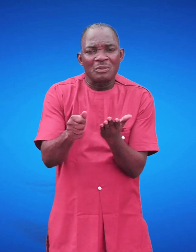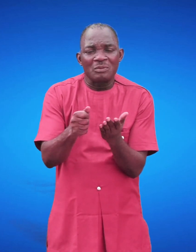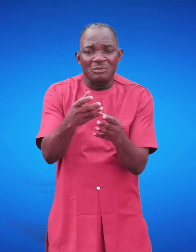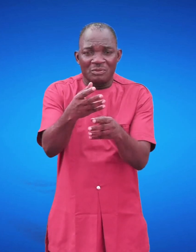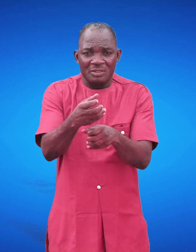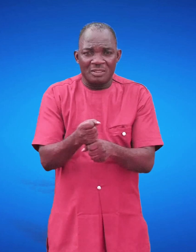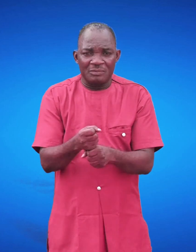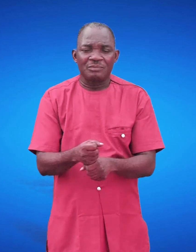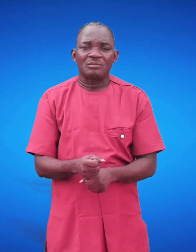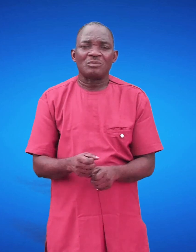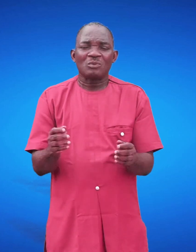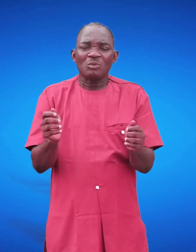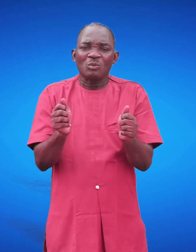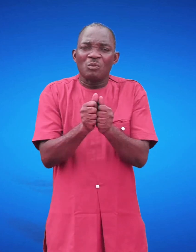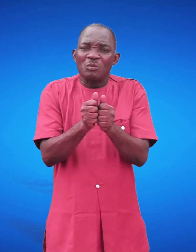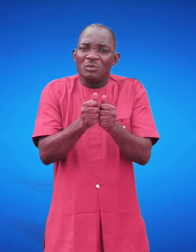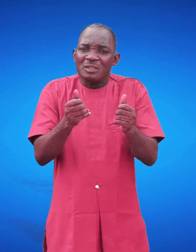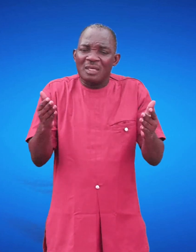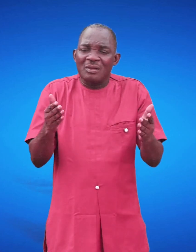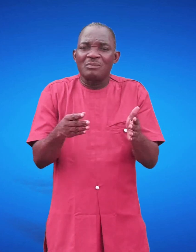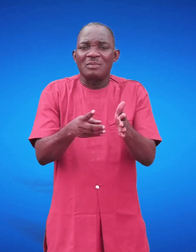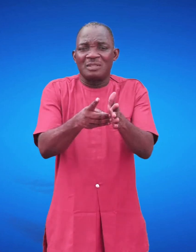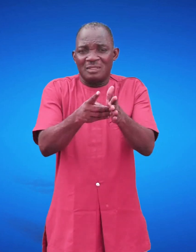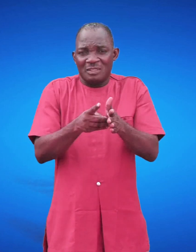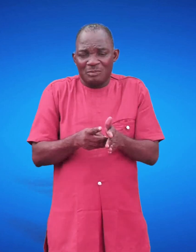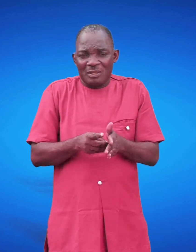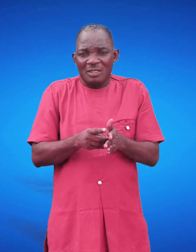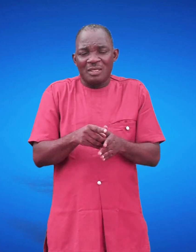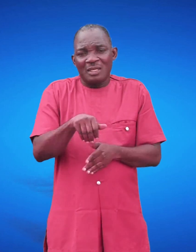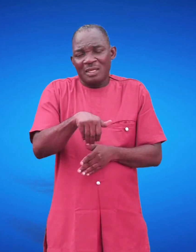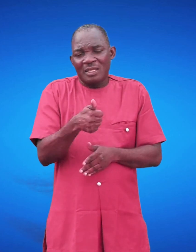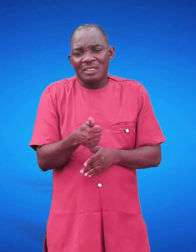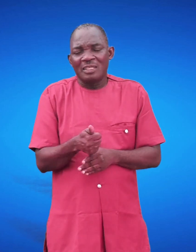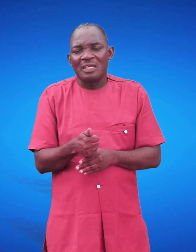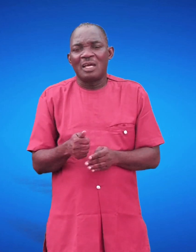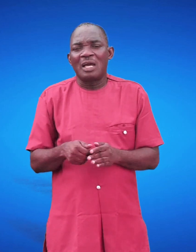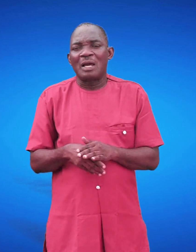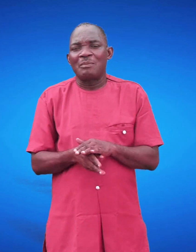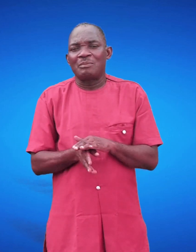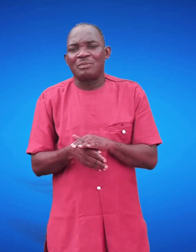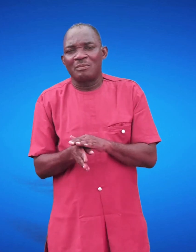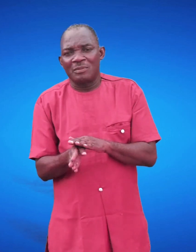received without demanding a commission or token.